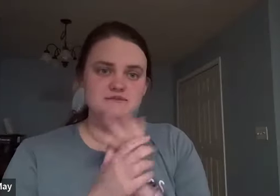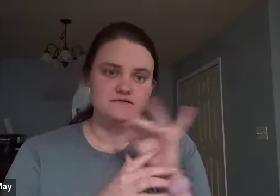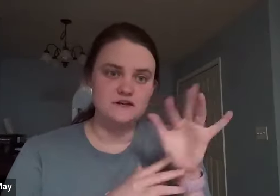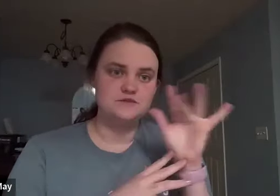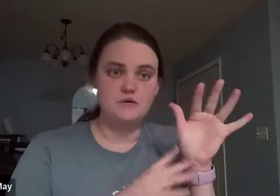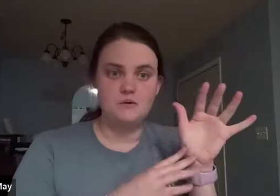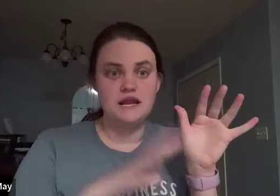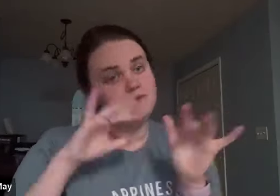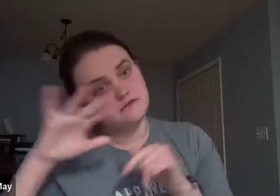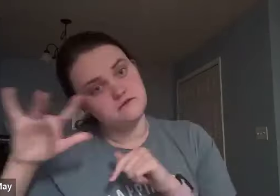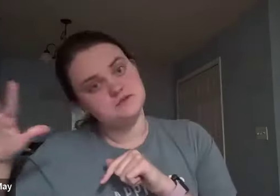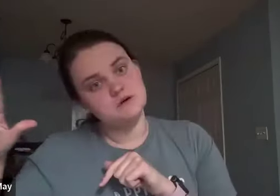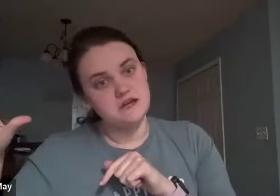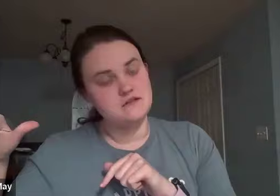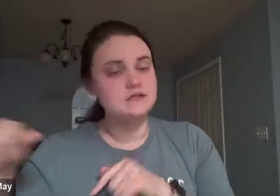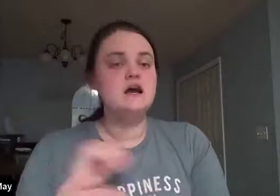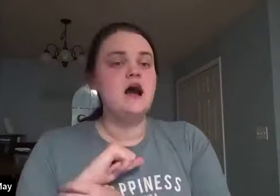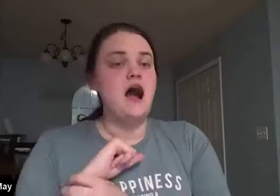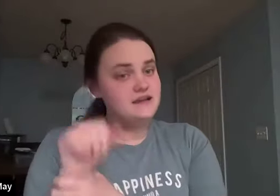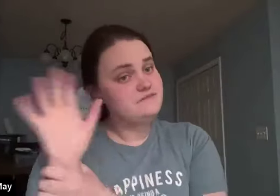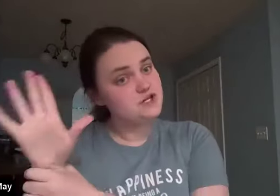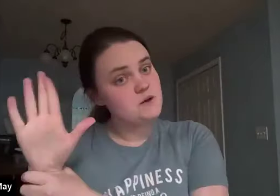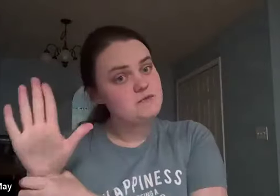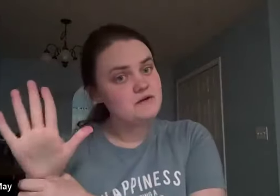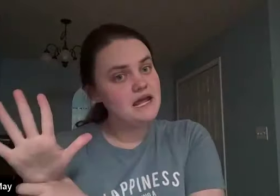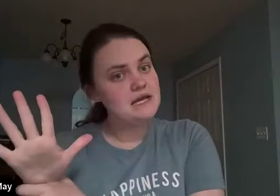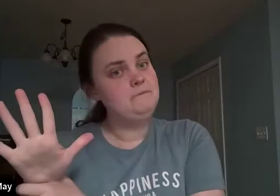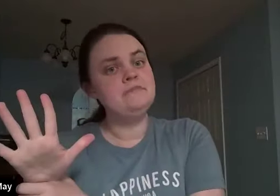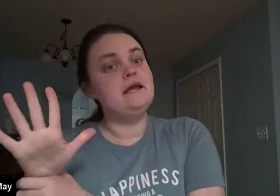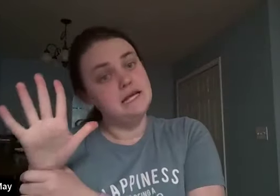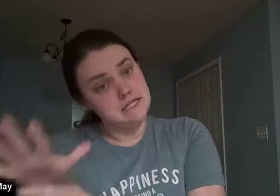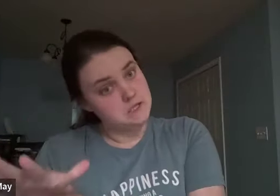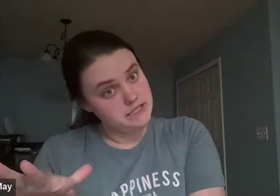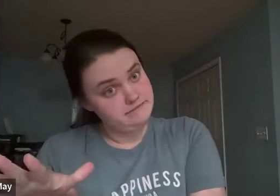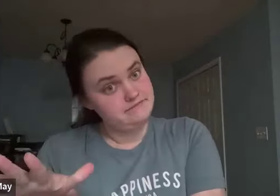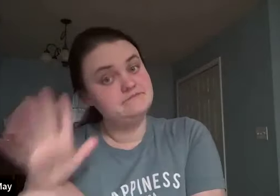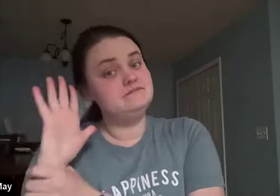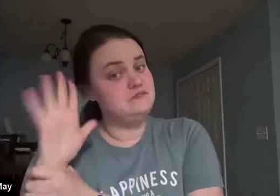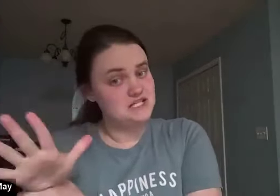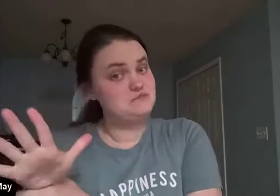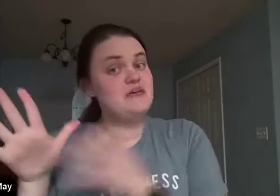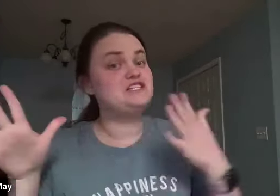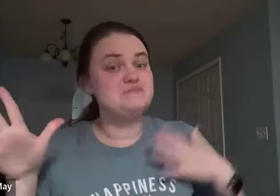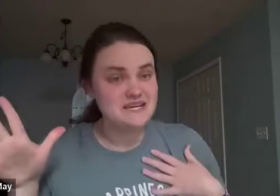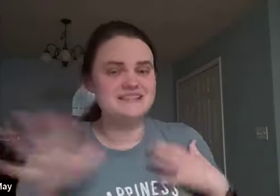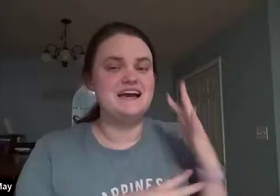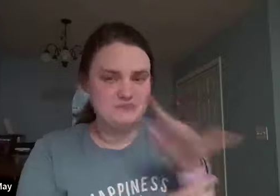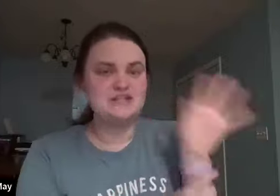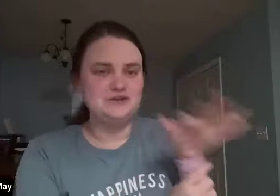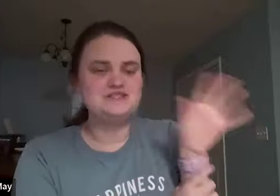they'll fingerspell with one hand, but then they'll fingerspell with the other. I can fingerspell with my right hand. It's not great. That's just me, because I've been used to